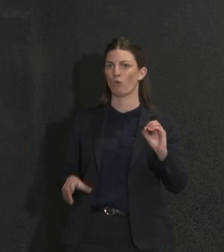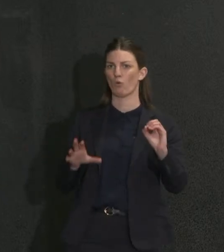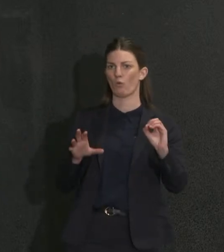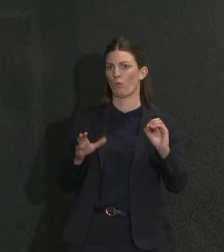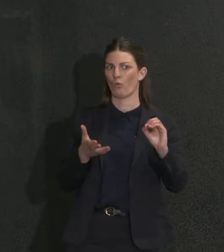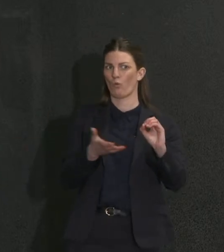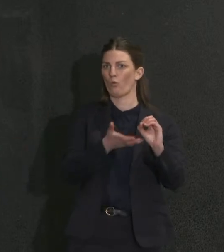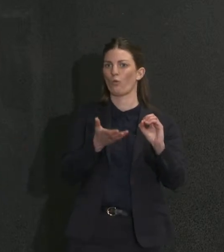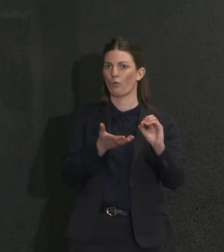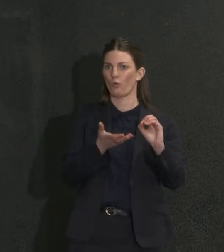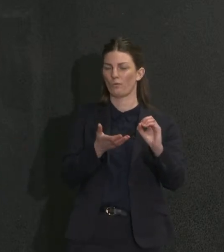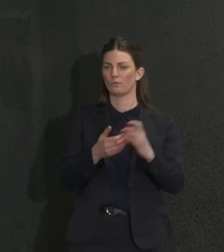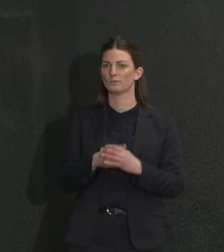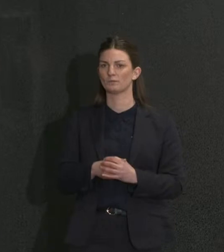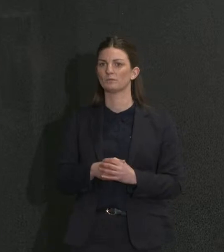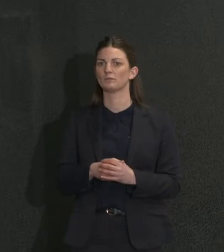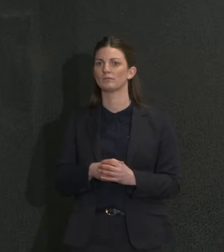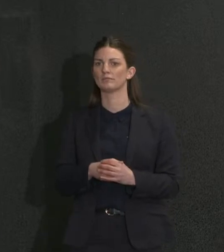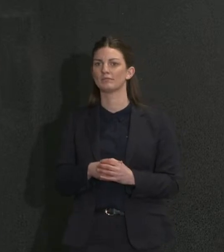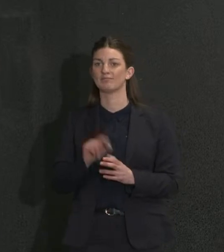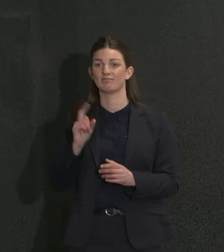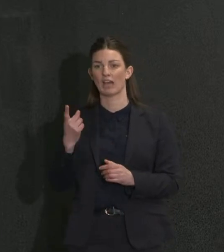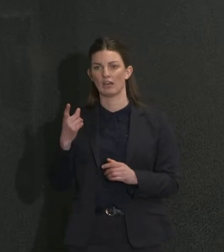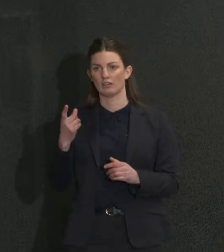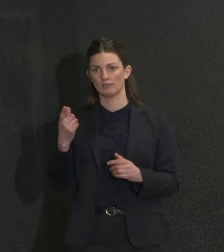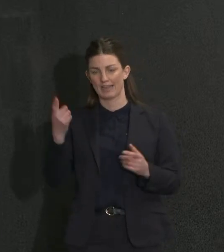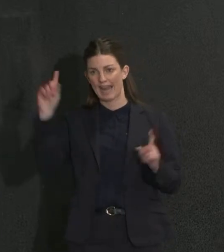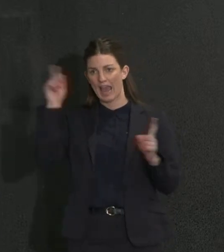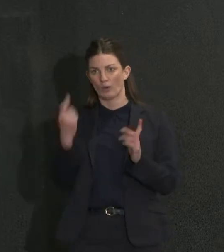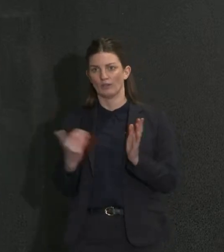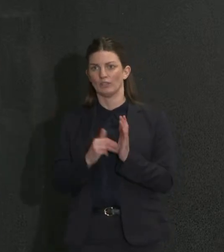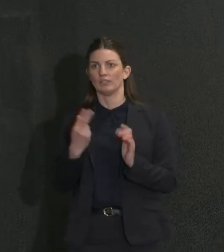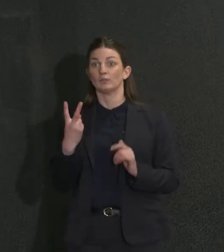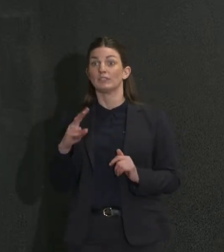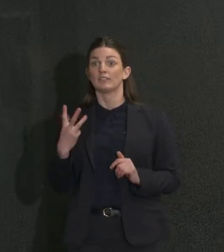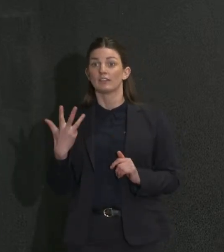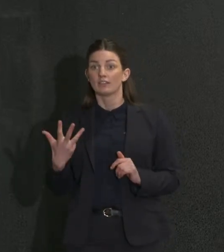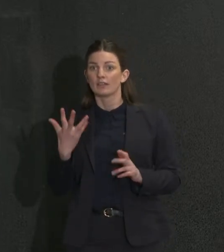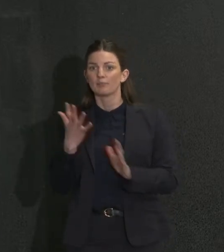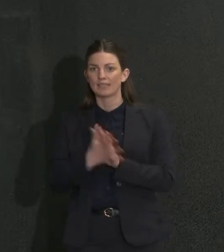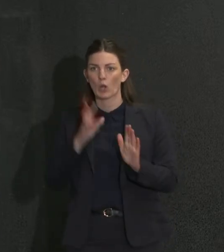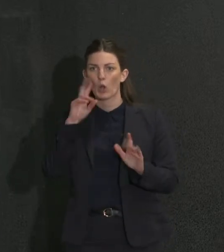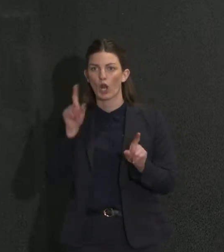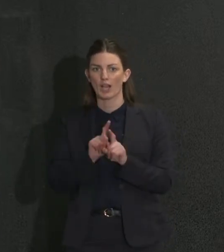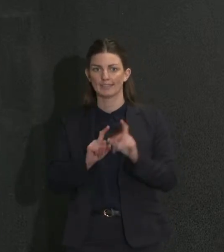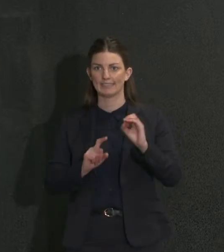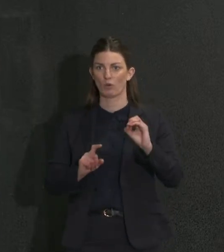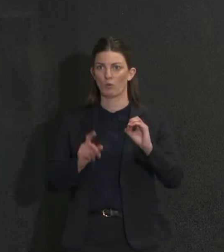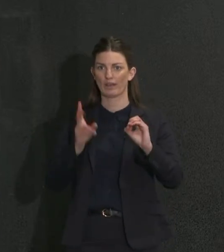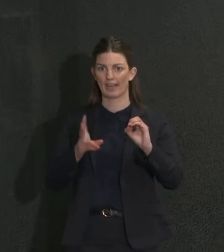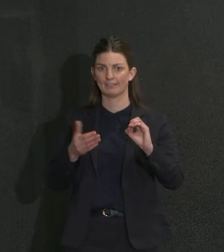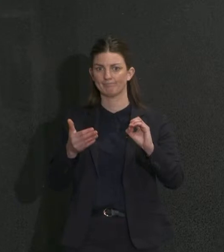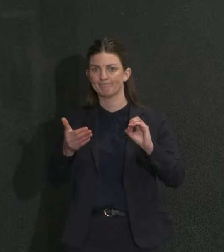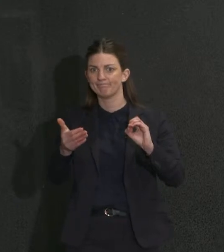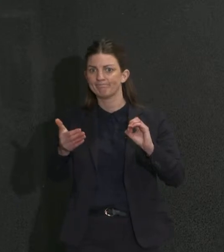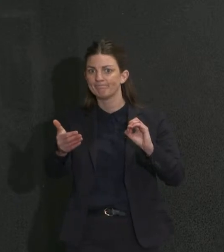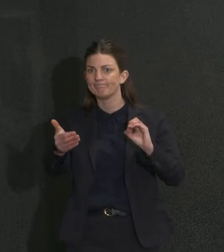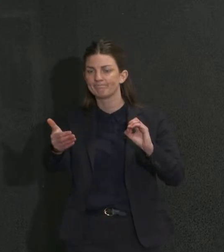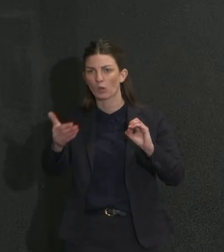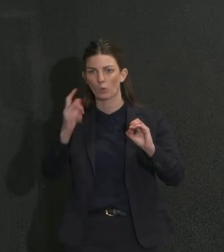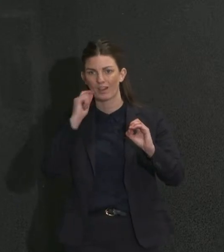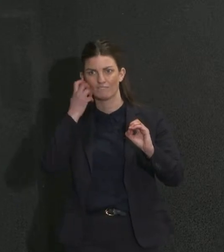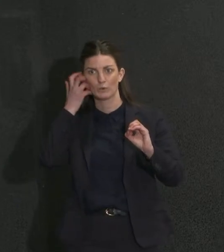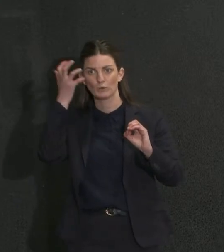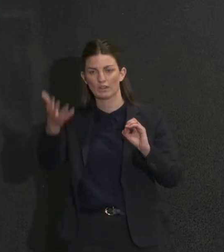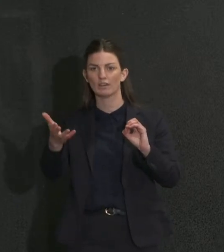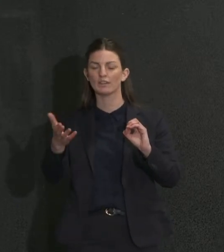day. We're some way off that, given the number of cases that we've got at the moment, but we're all working as hard as we can to drive it back down and drive